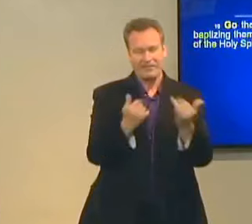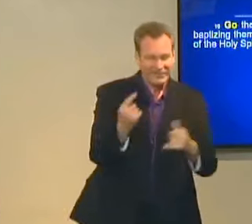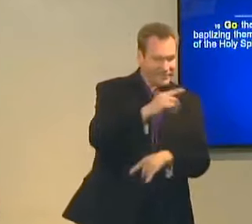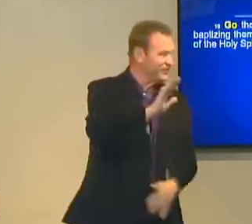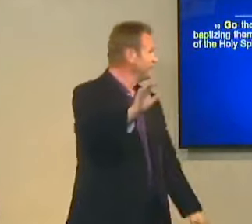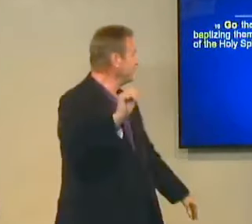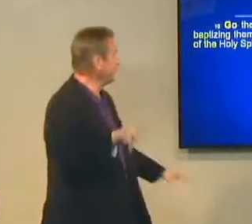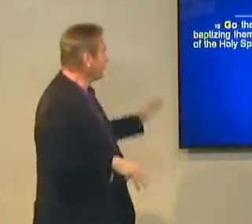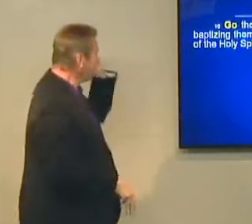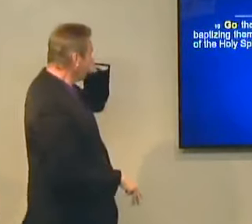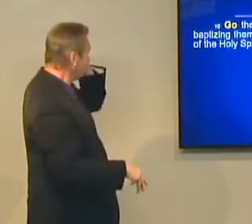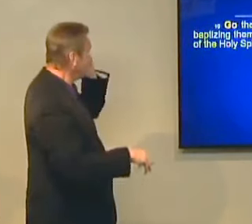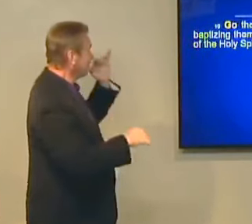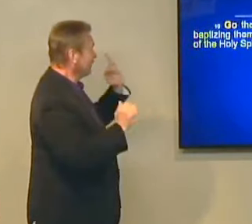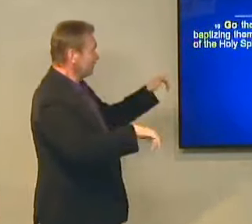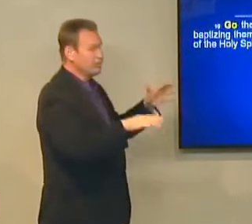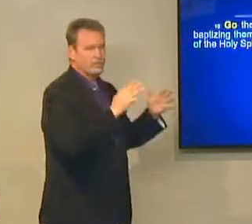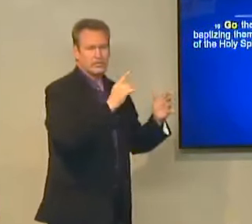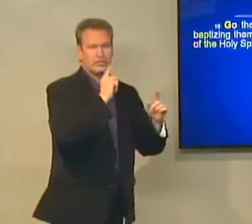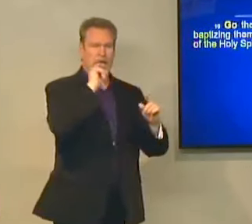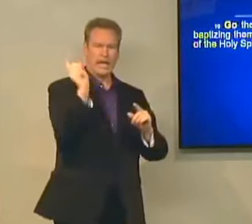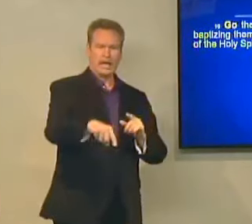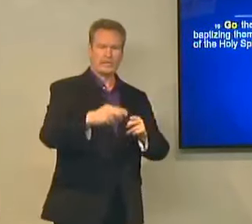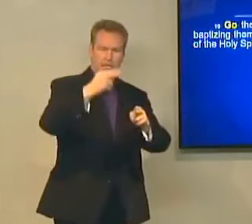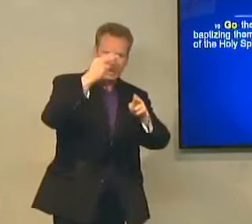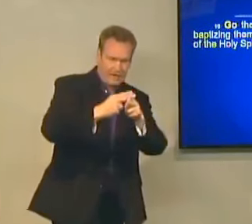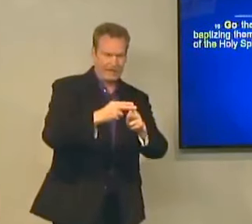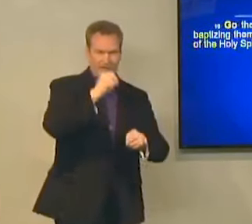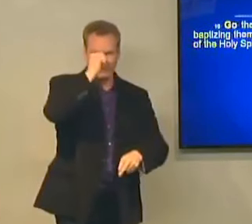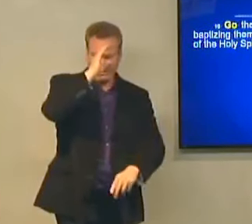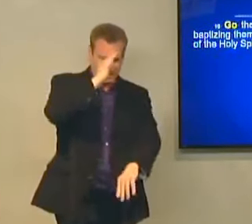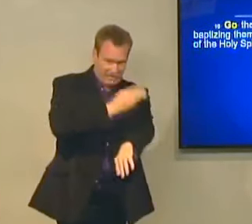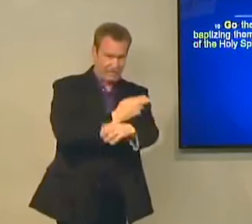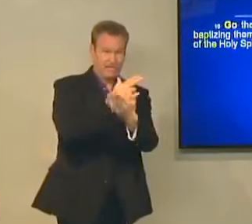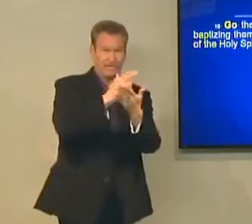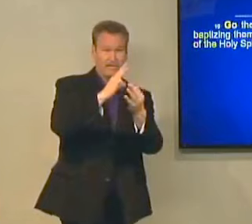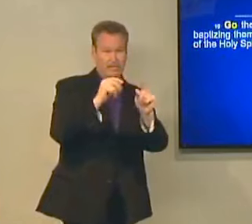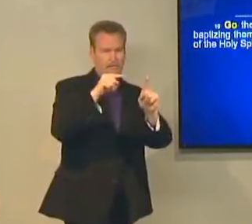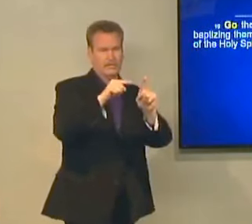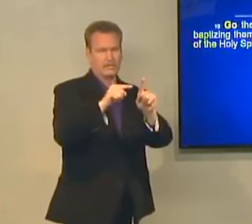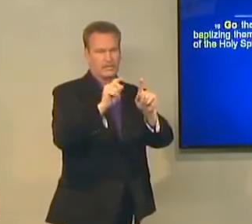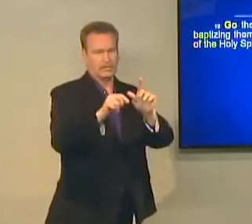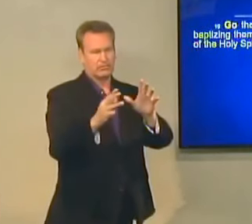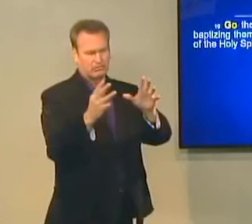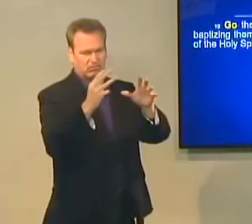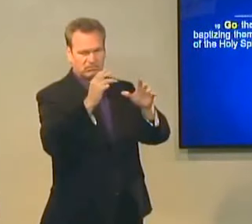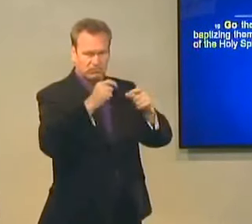I'm not going to go into it this morning but there's been a lot of controversial vlogs that have been out on Facebook recently talking about this topic